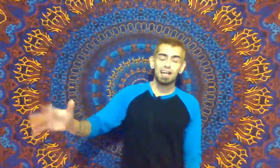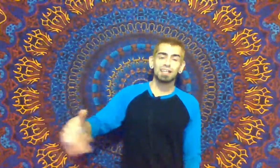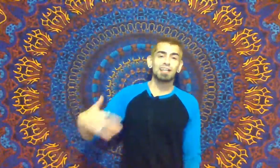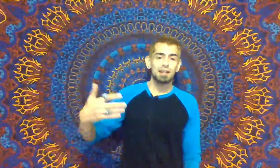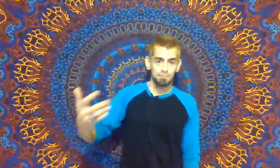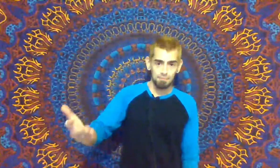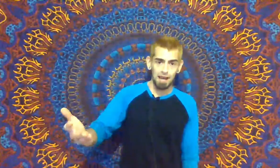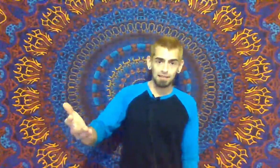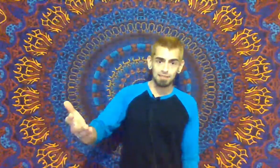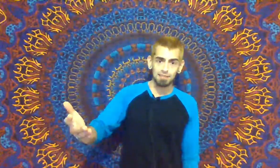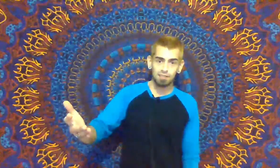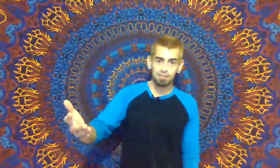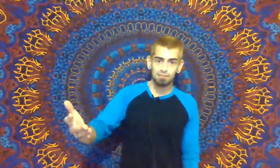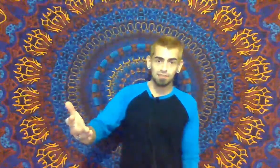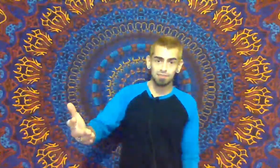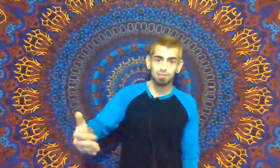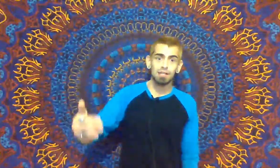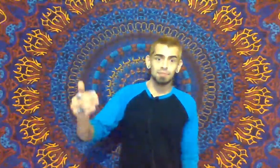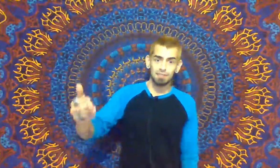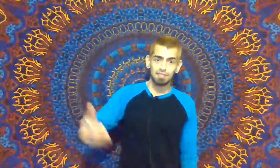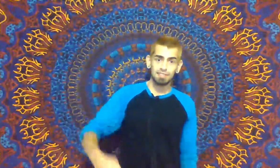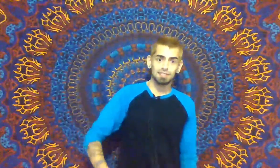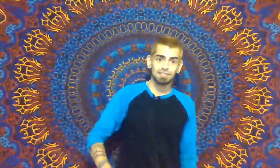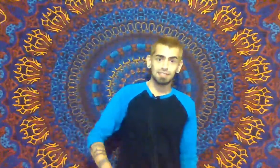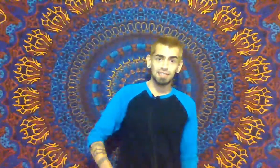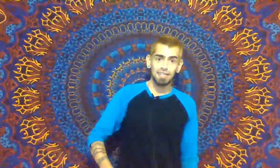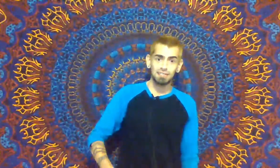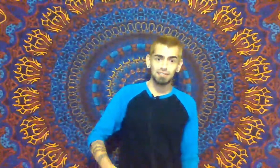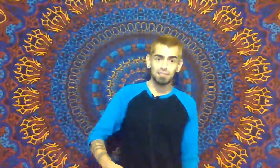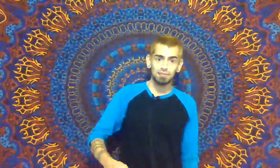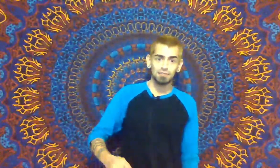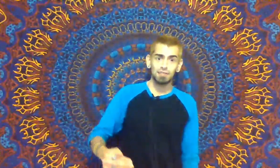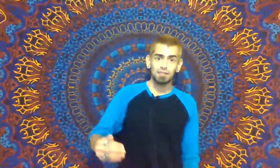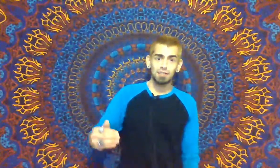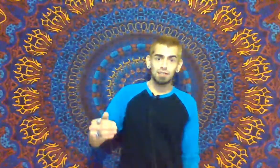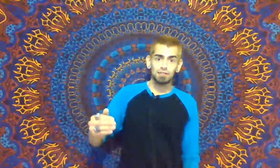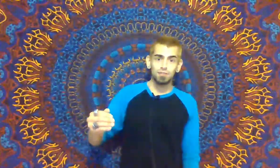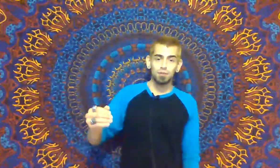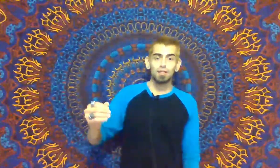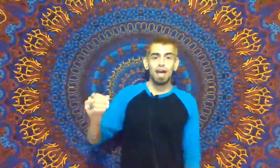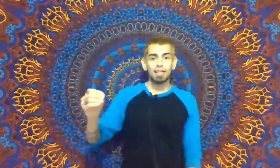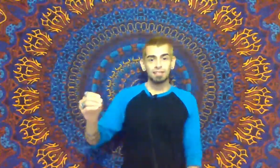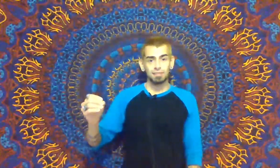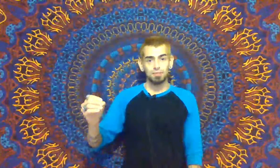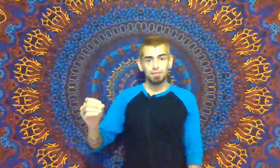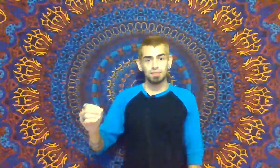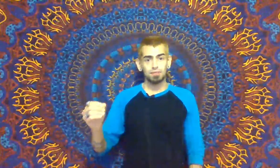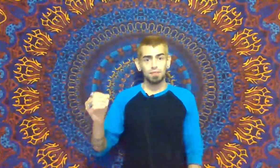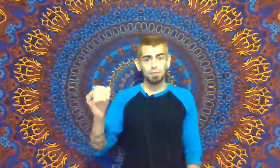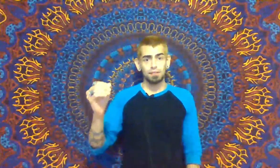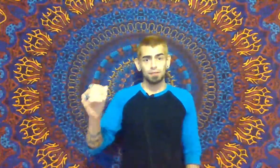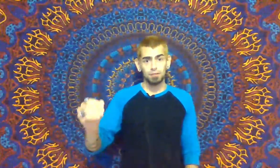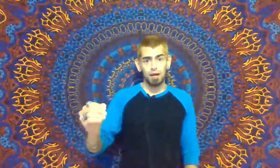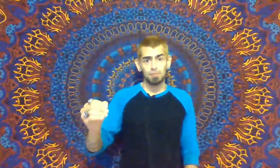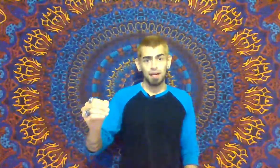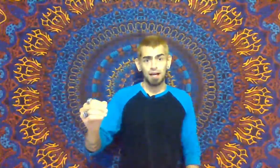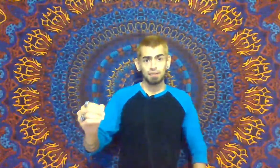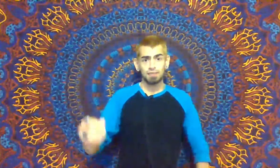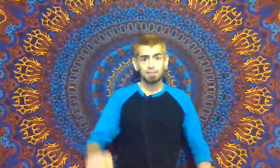And Alex is going to go too, because he still needs to get his stone. So when Alex and Melissa reappear on Upapi Island,